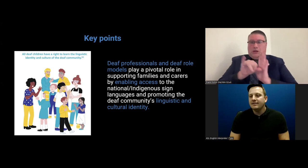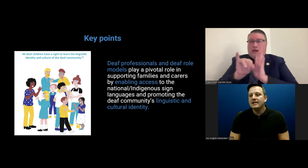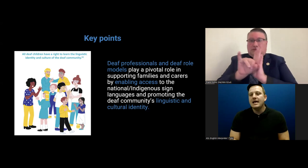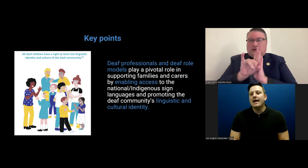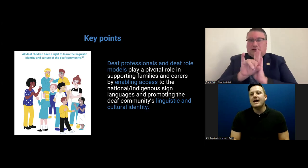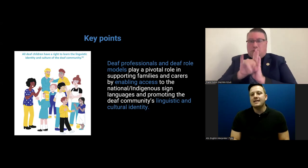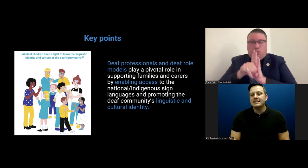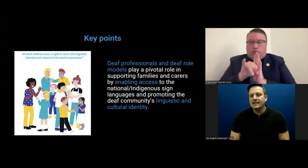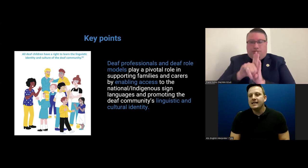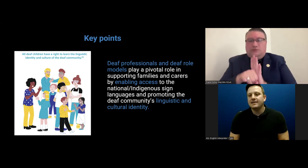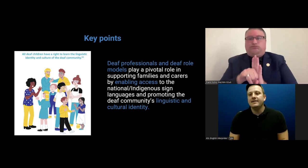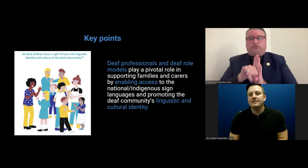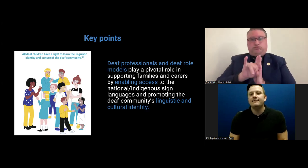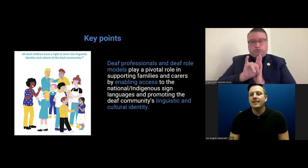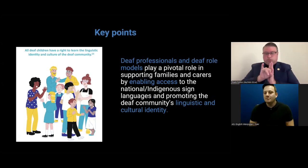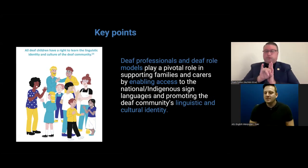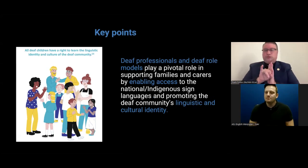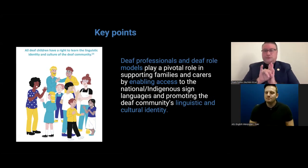given and that identity to be developed.